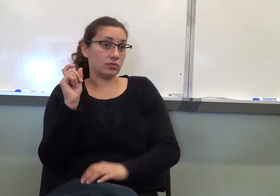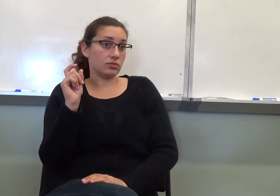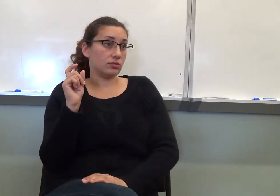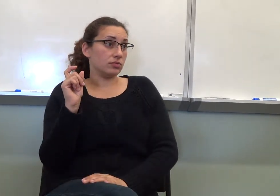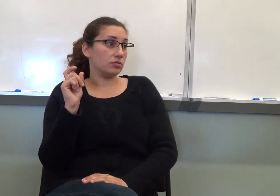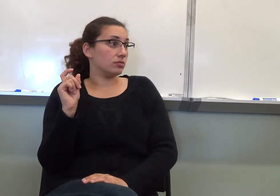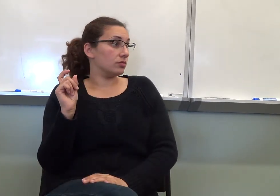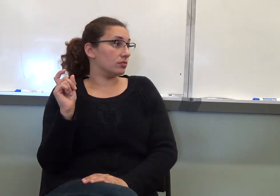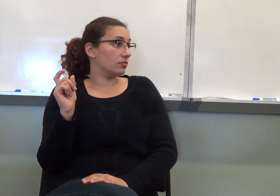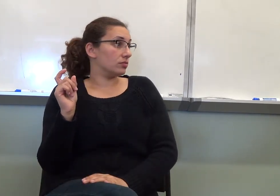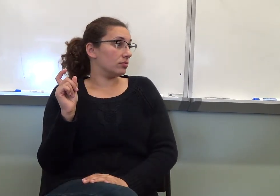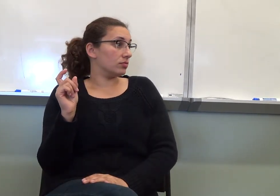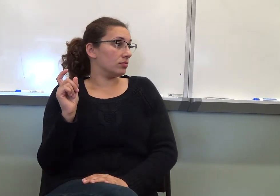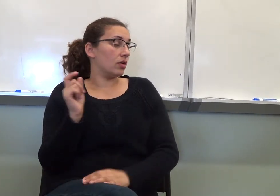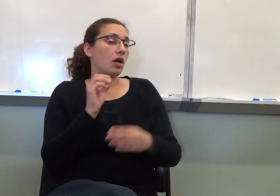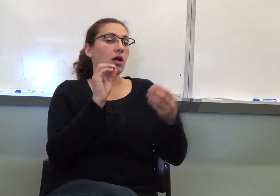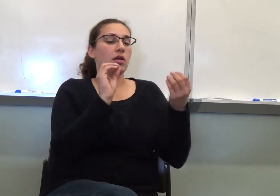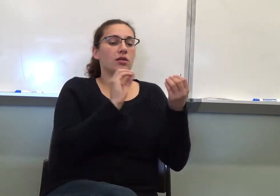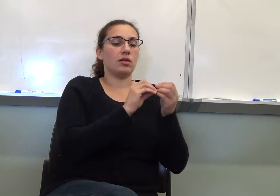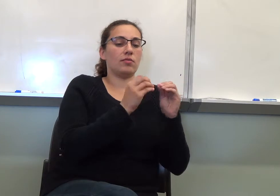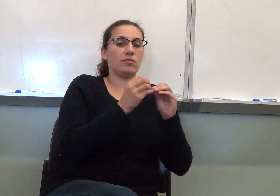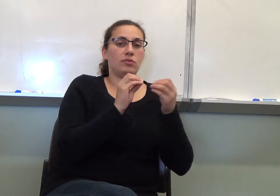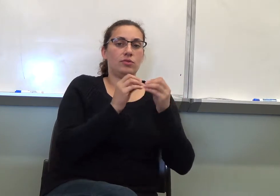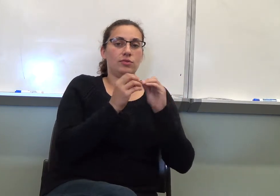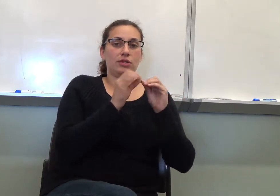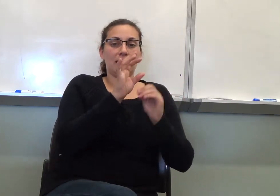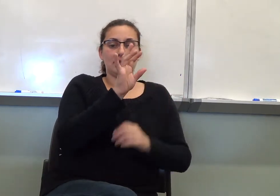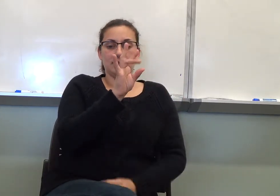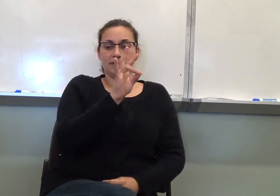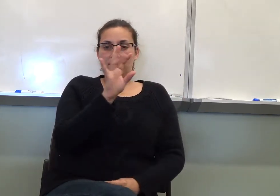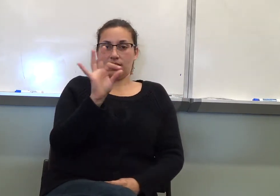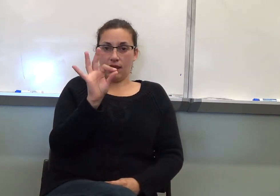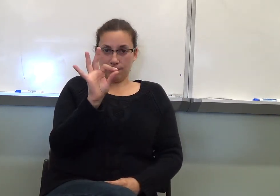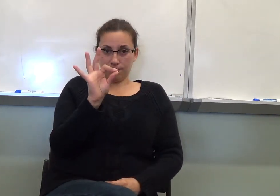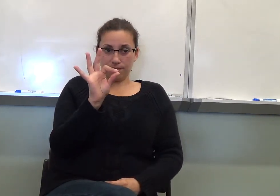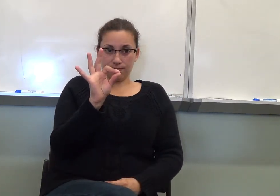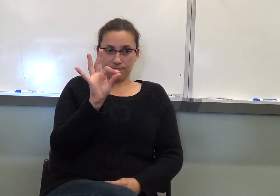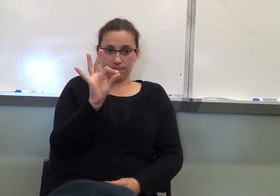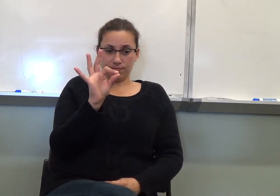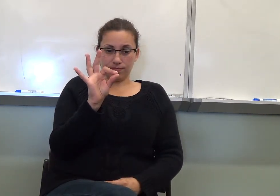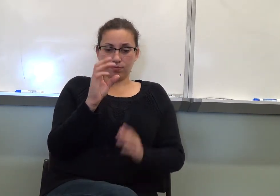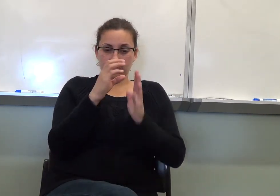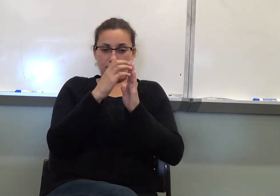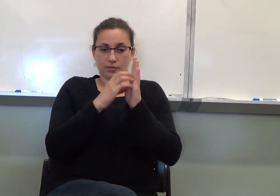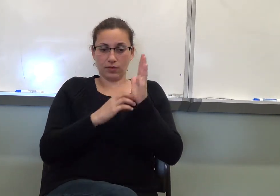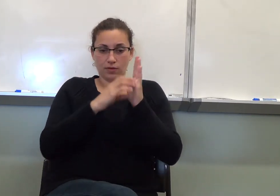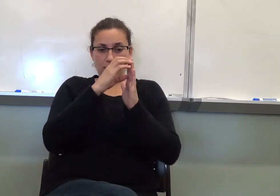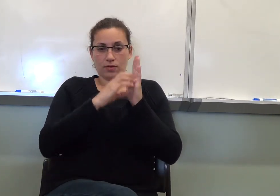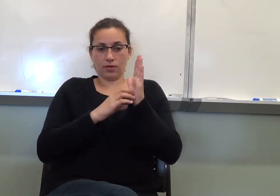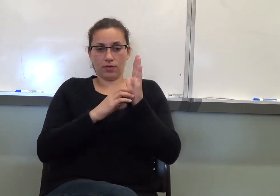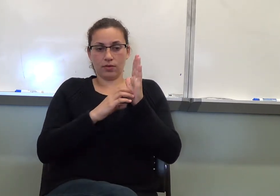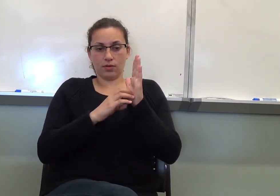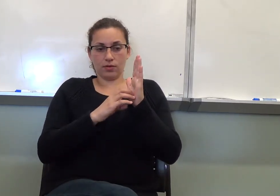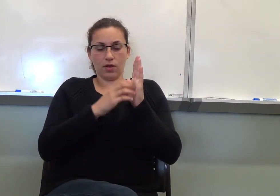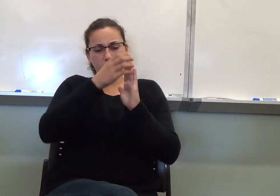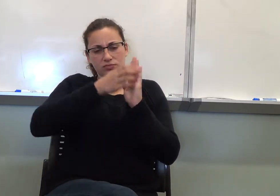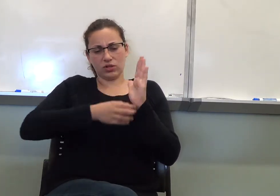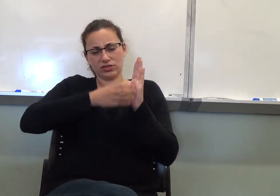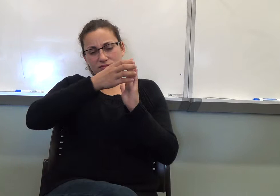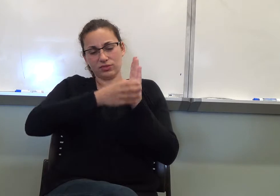Could we do number 79? Number 79 on 79. 11.1. Okay. Let me just hand out these